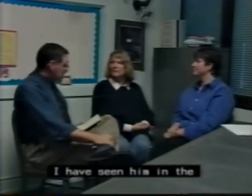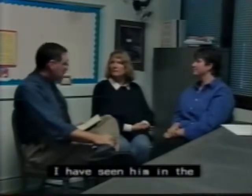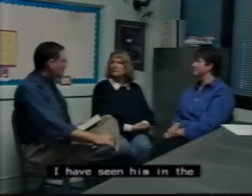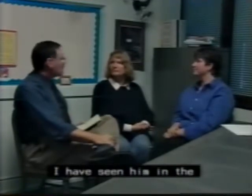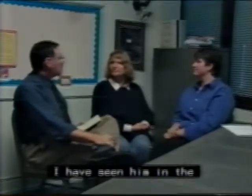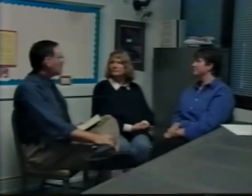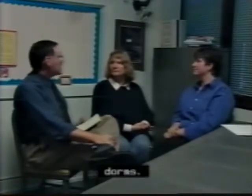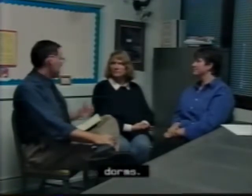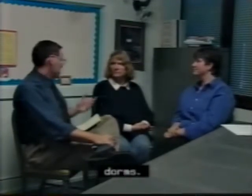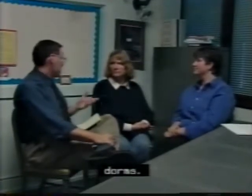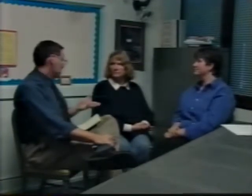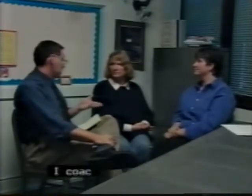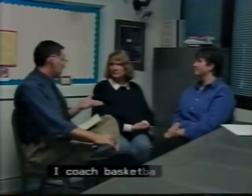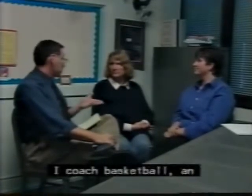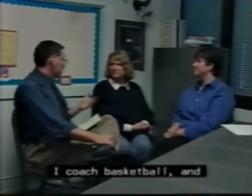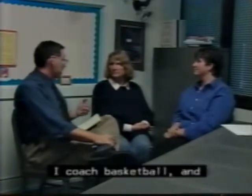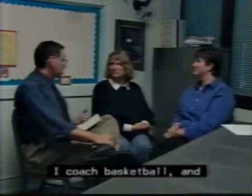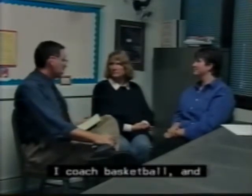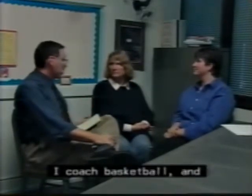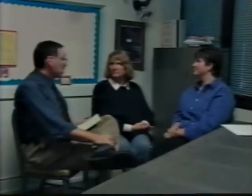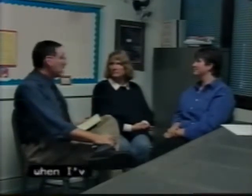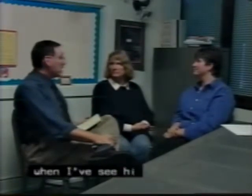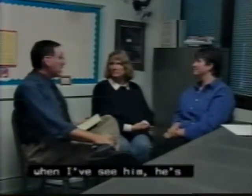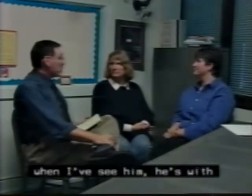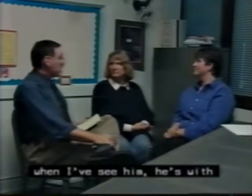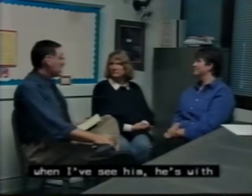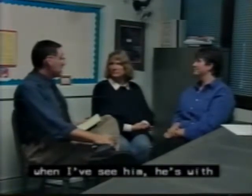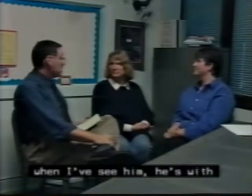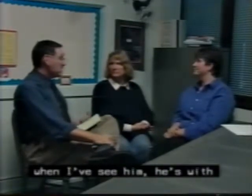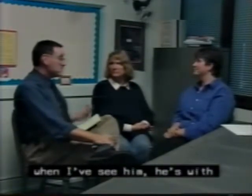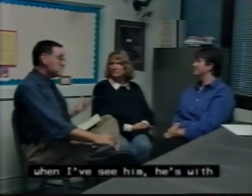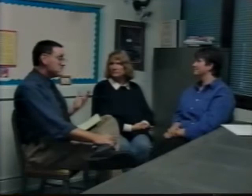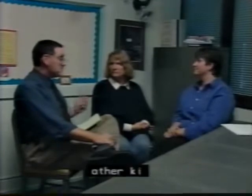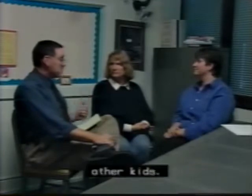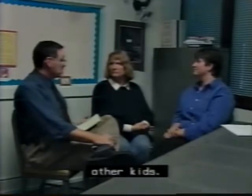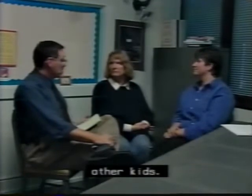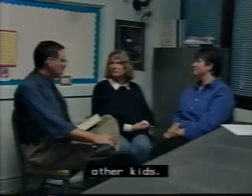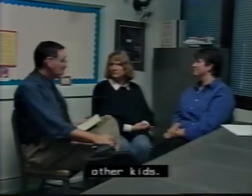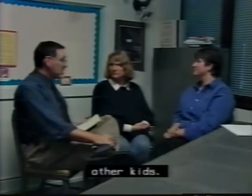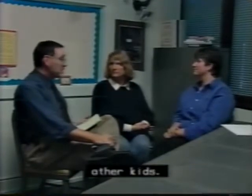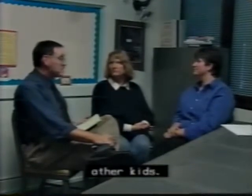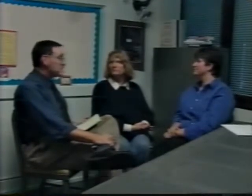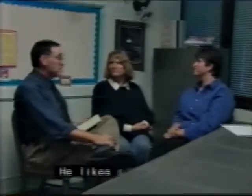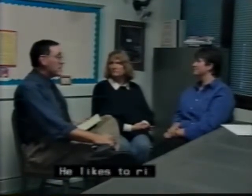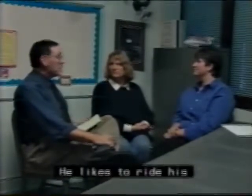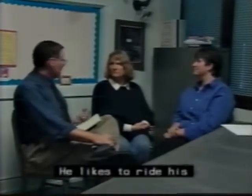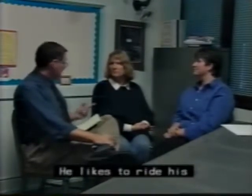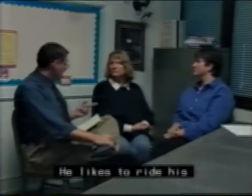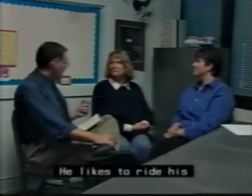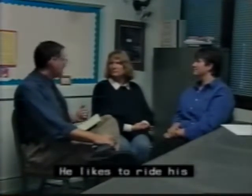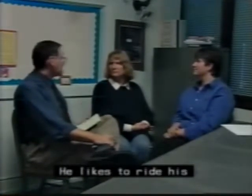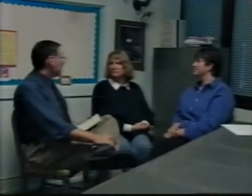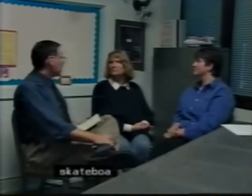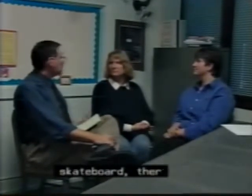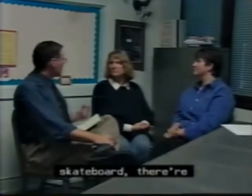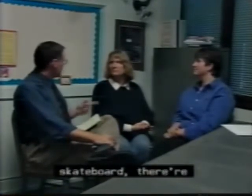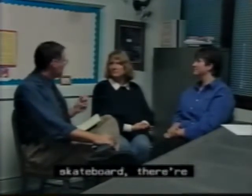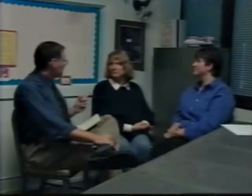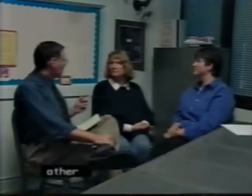seen him in the dorms. I coach basketball, and when I've seen him, he's with other kids. He likes to ride his skateboard. There are other kids who